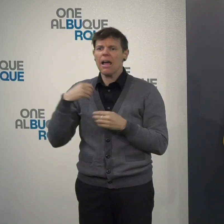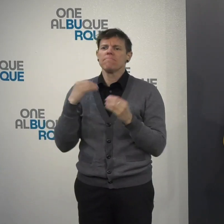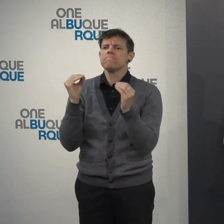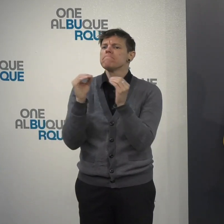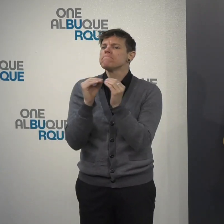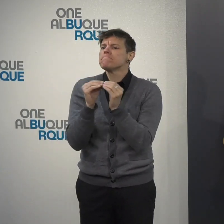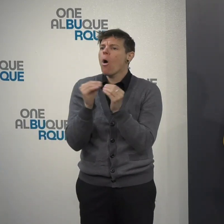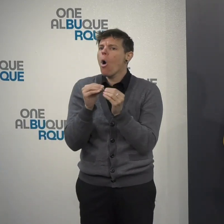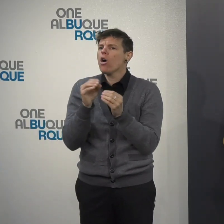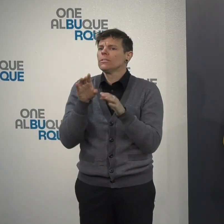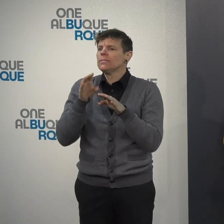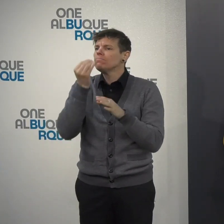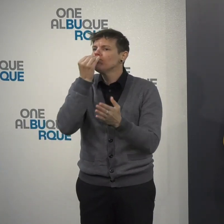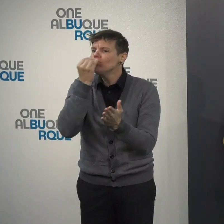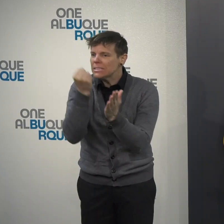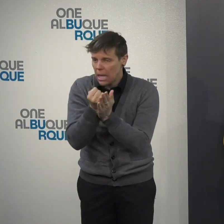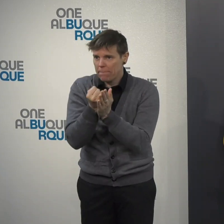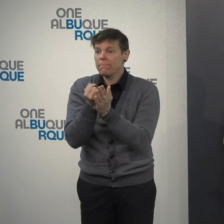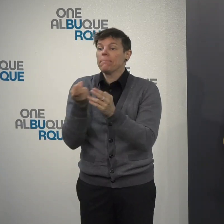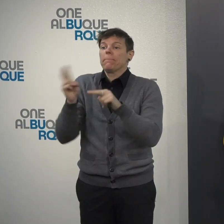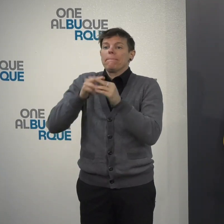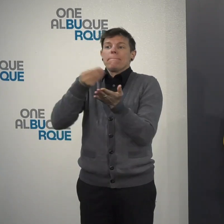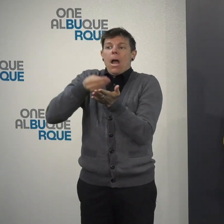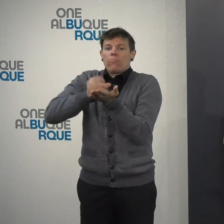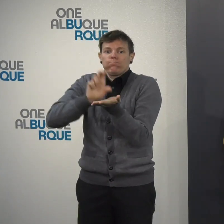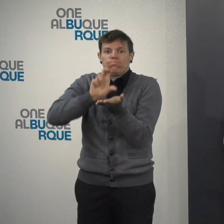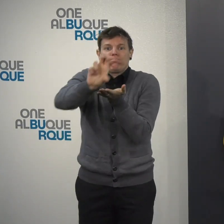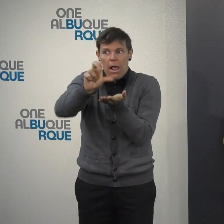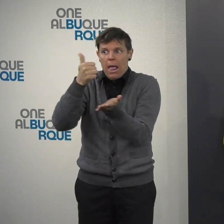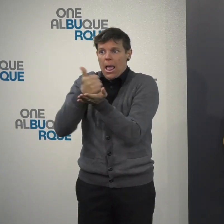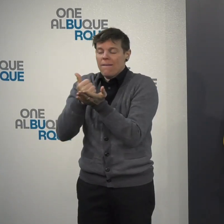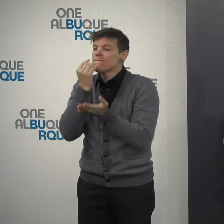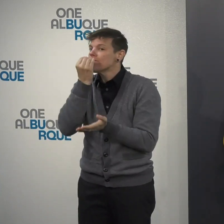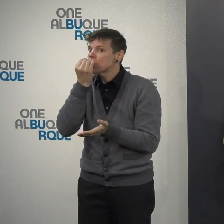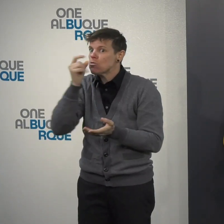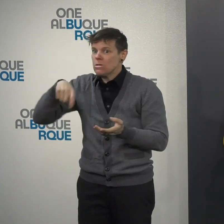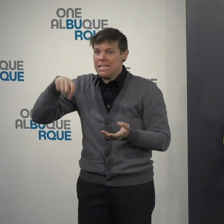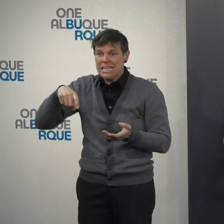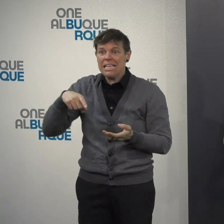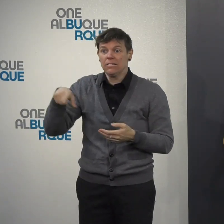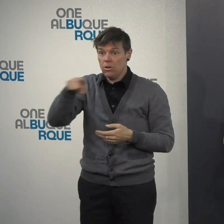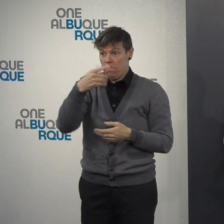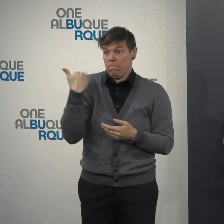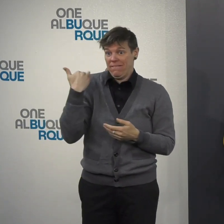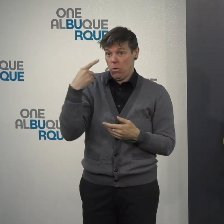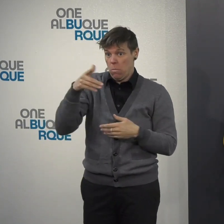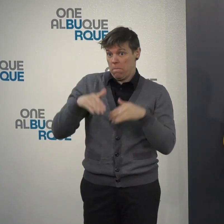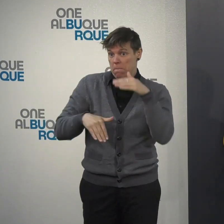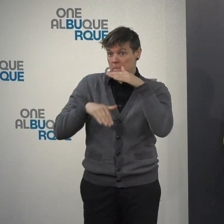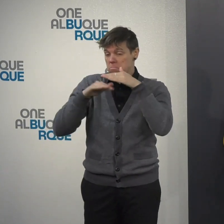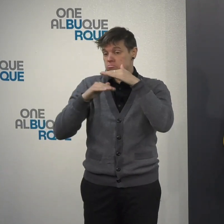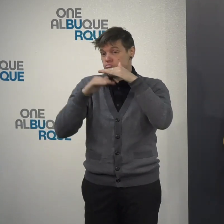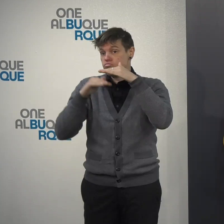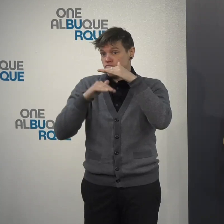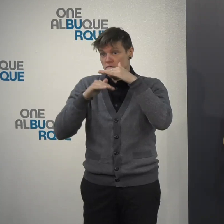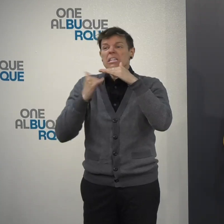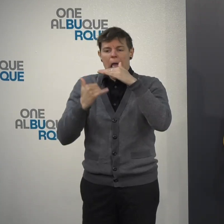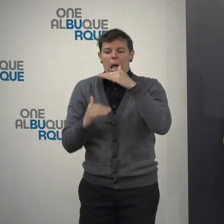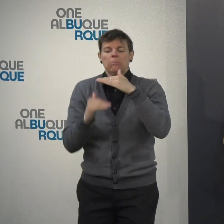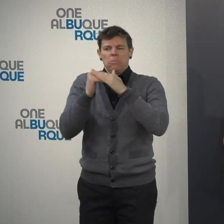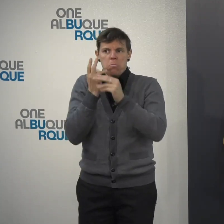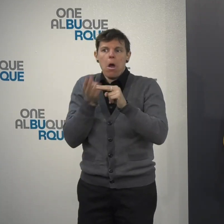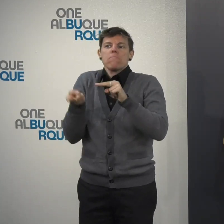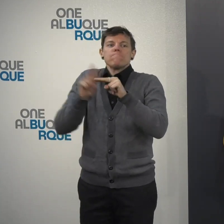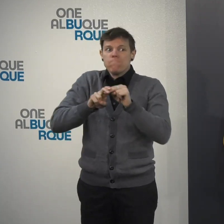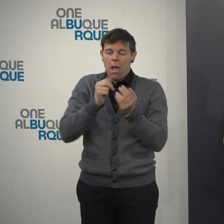stamps for households that did not receive the maximum SNAP benefits in the months of March and April.